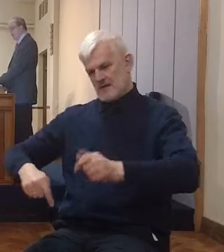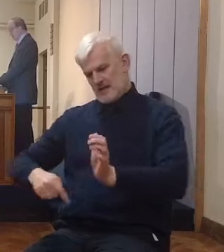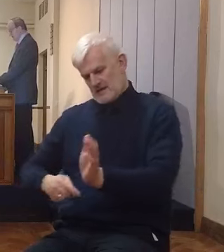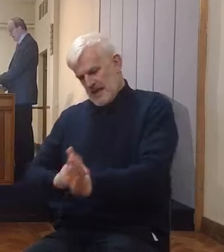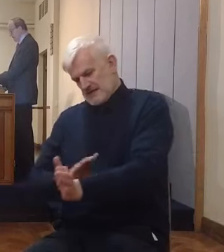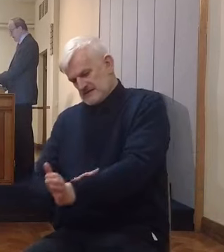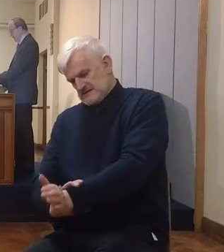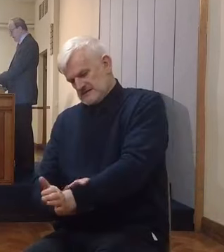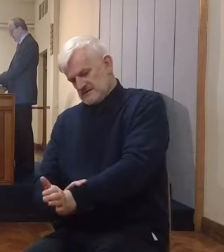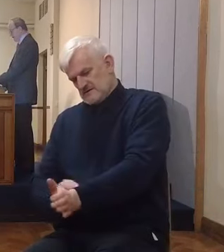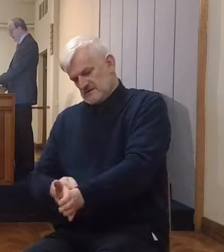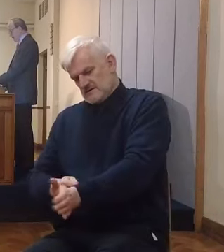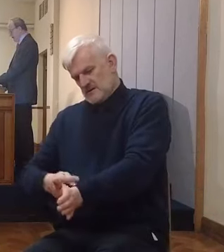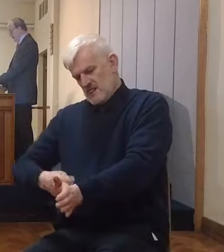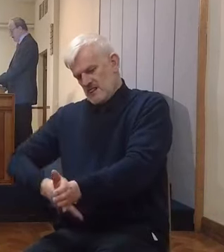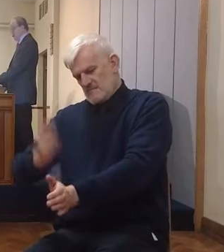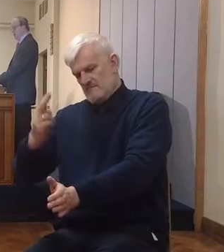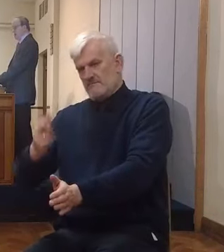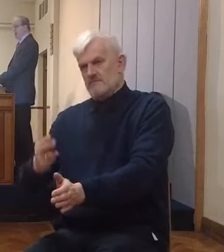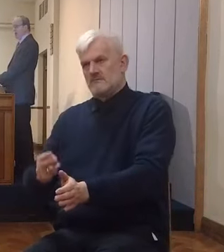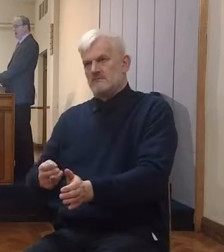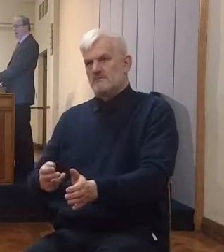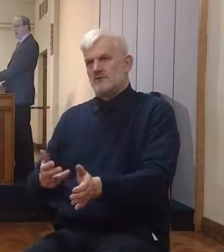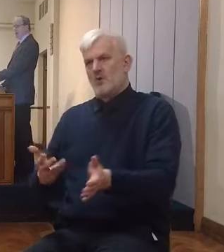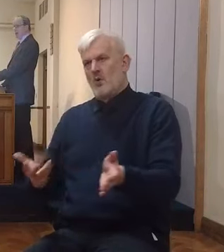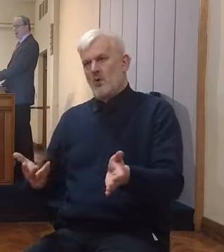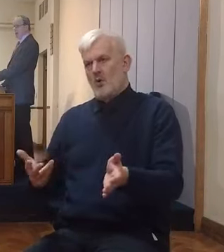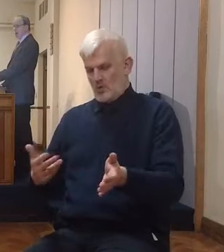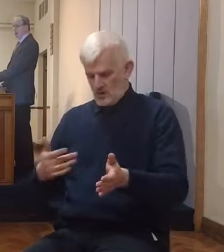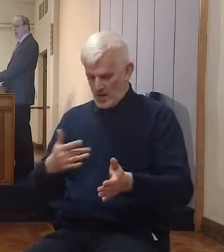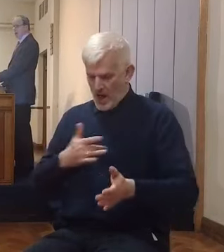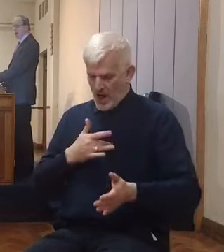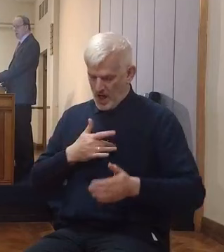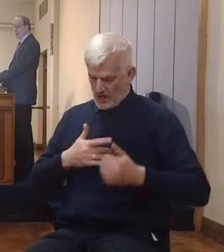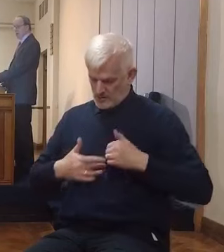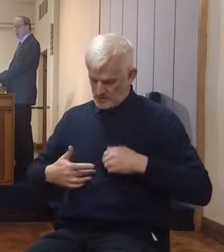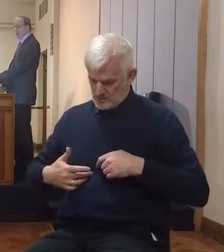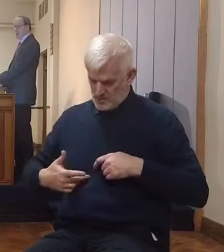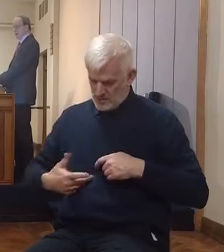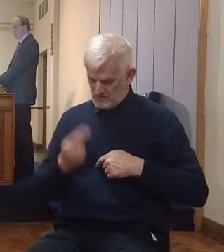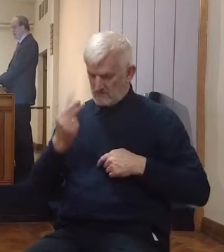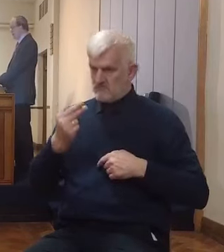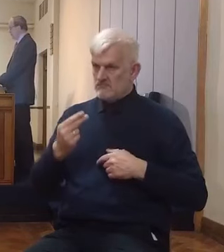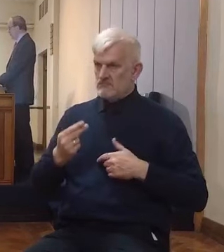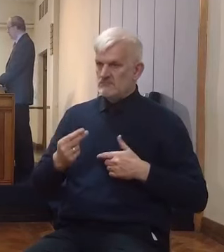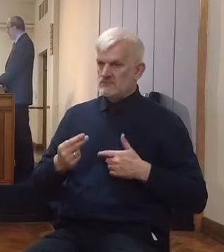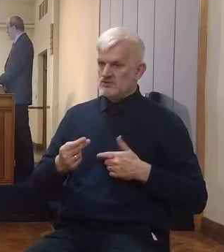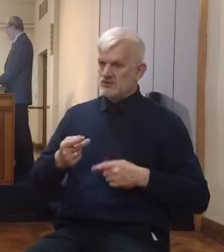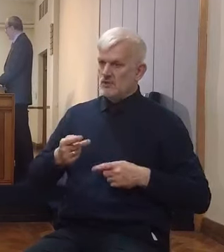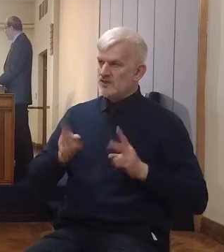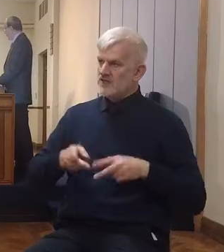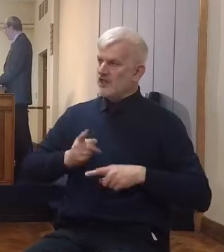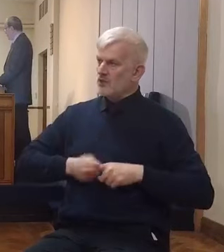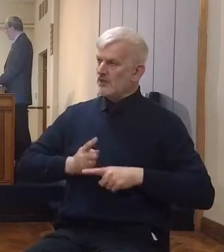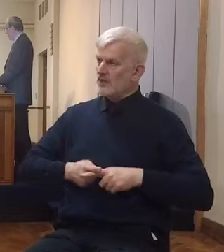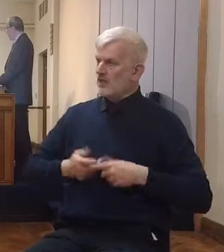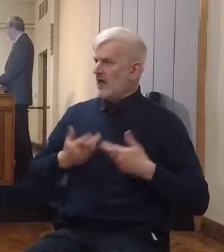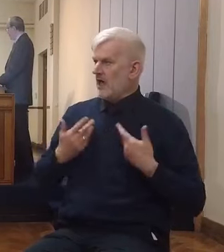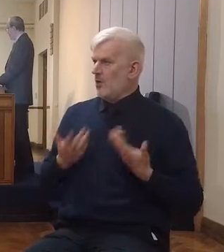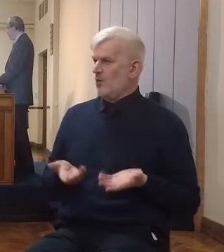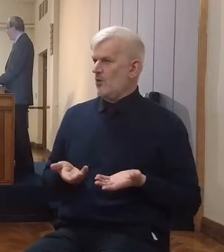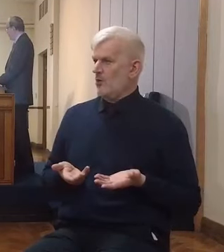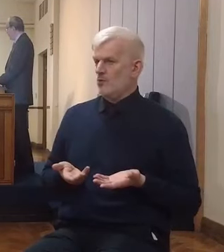that the horse died very quickly, or it may be they had some way of dealing with the horse more gently, so that it was